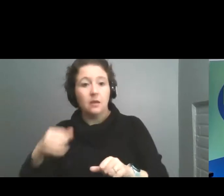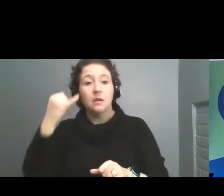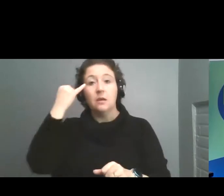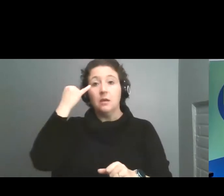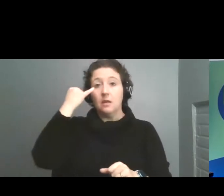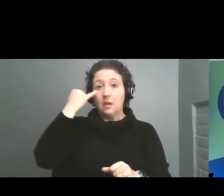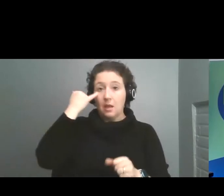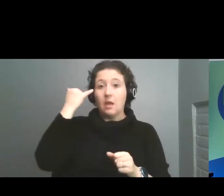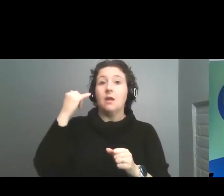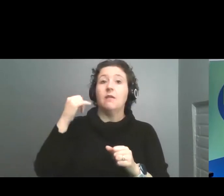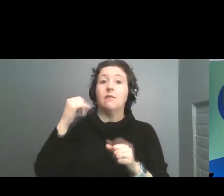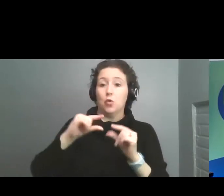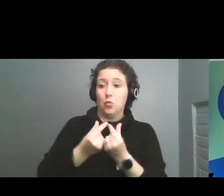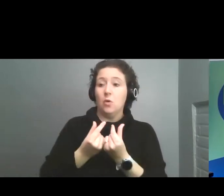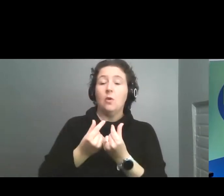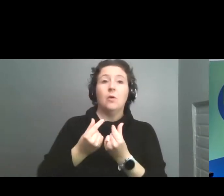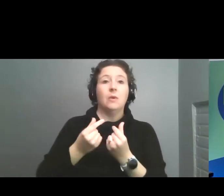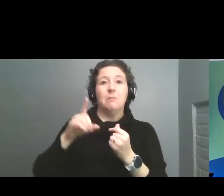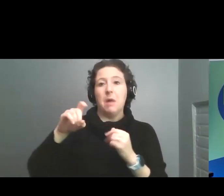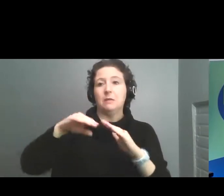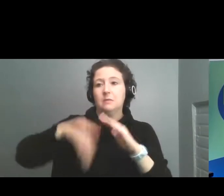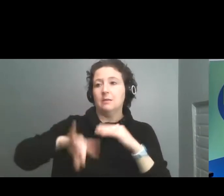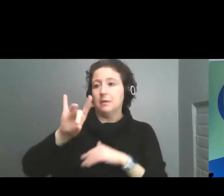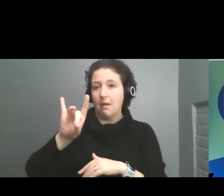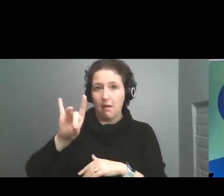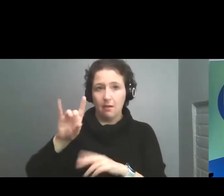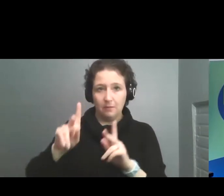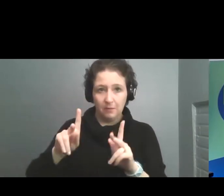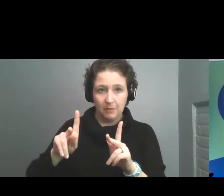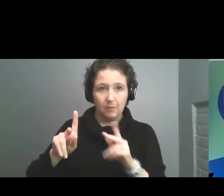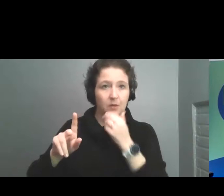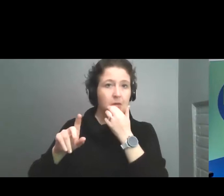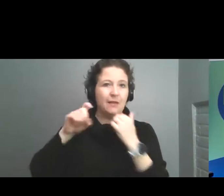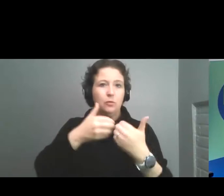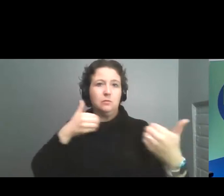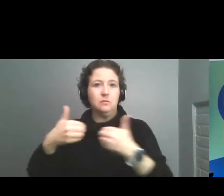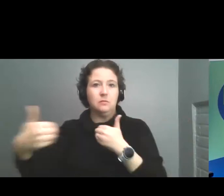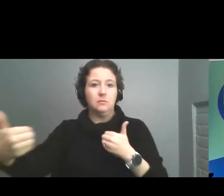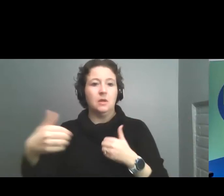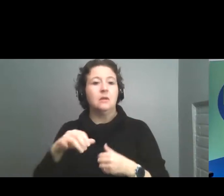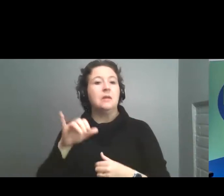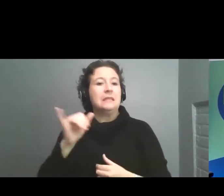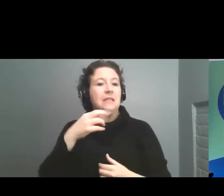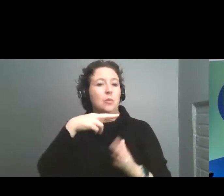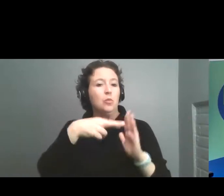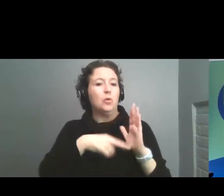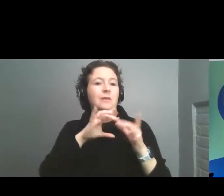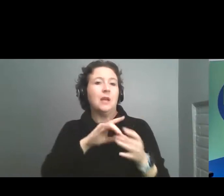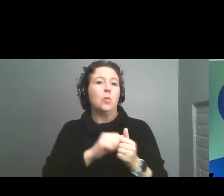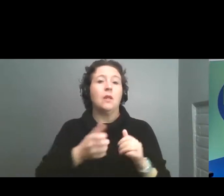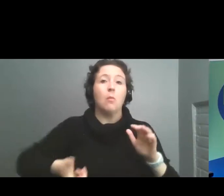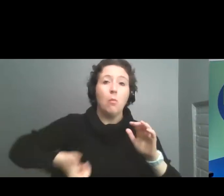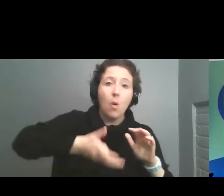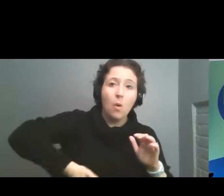to. These measures mirror the requirements for other establishments such as bowling alleys and pool hall. Group